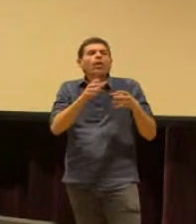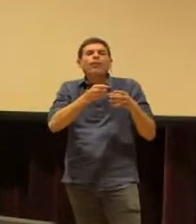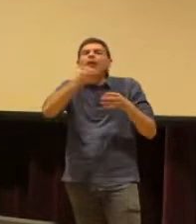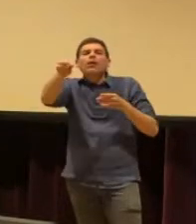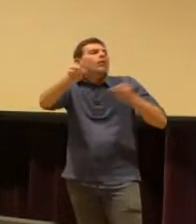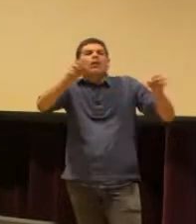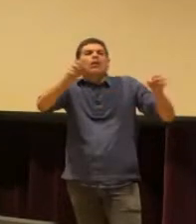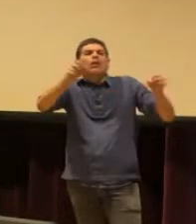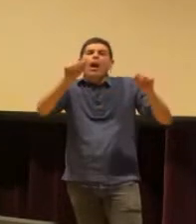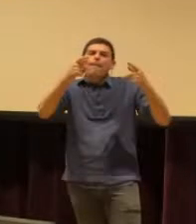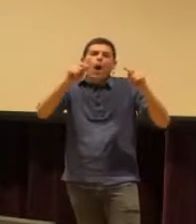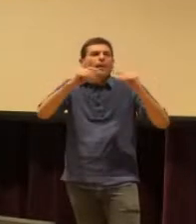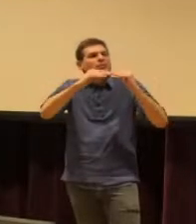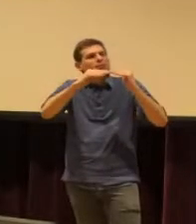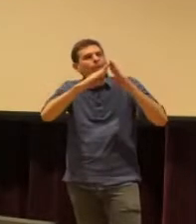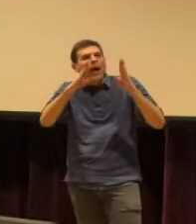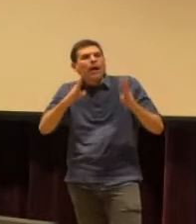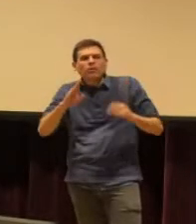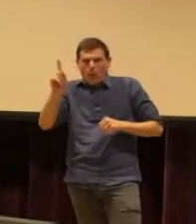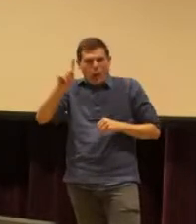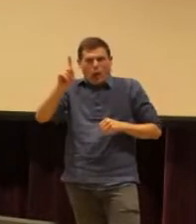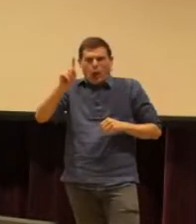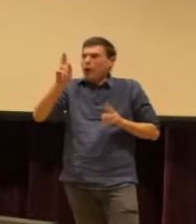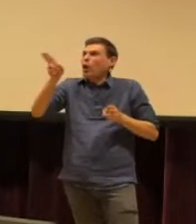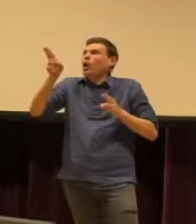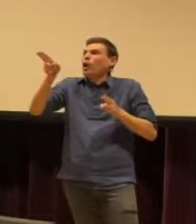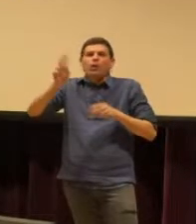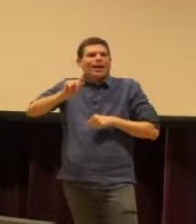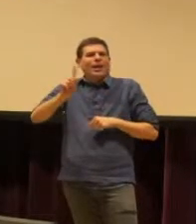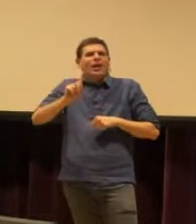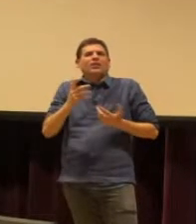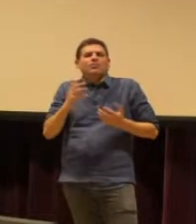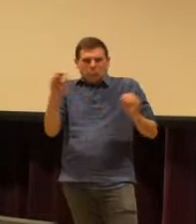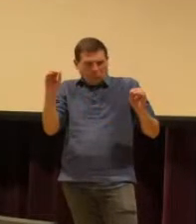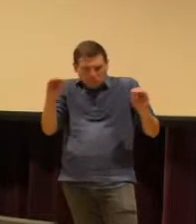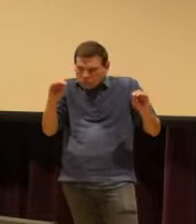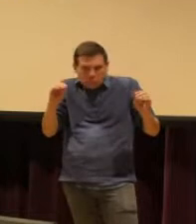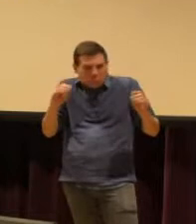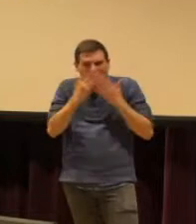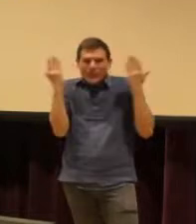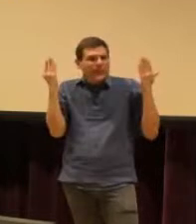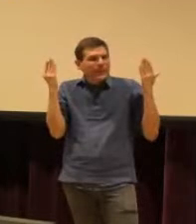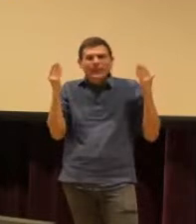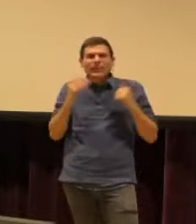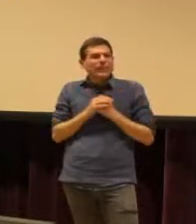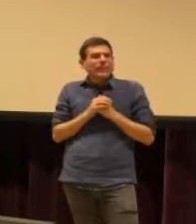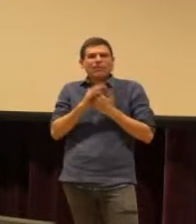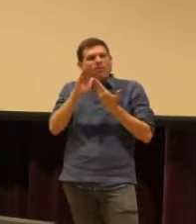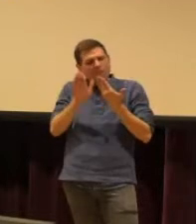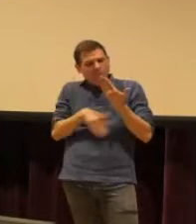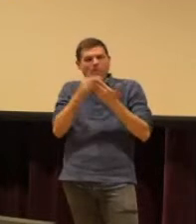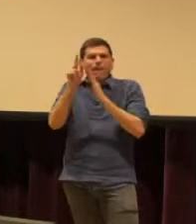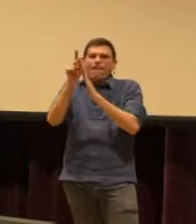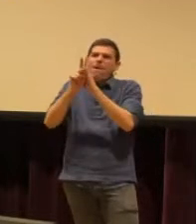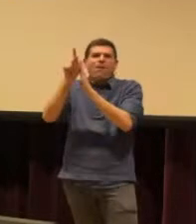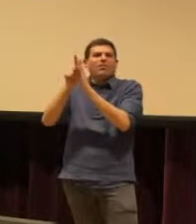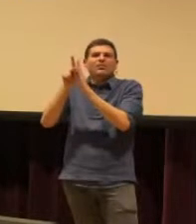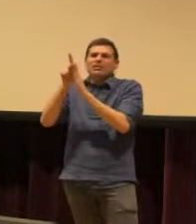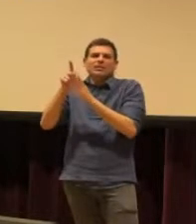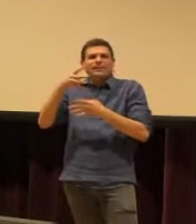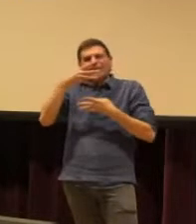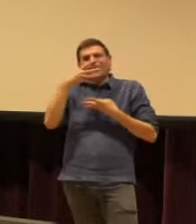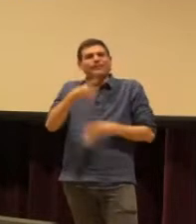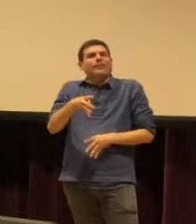permanent, stable housing? I think in almost every aspect, our lives are